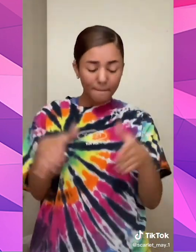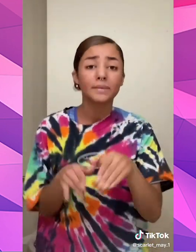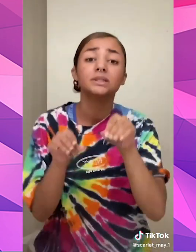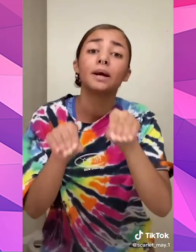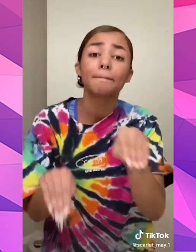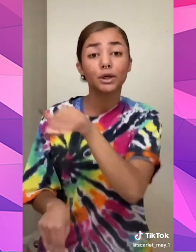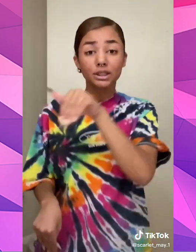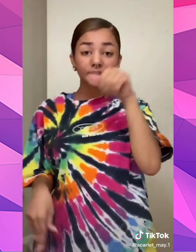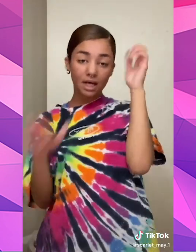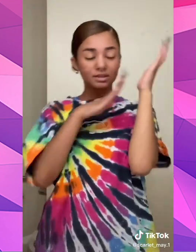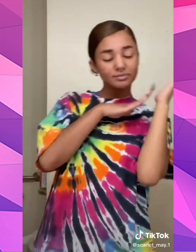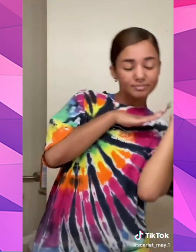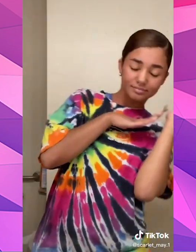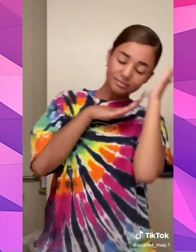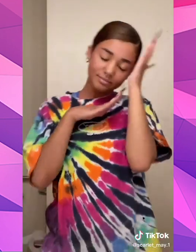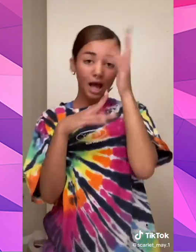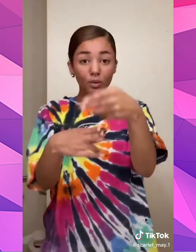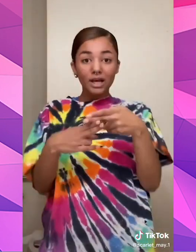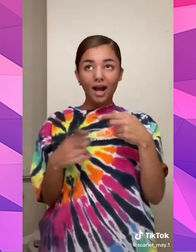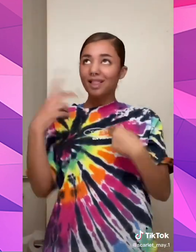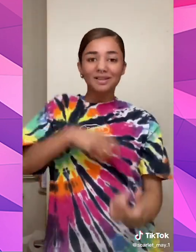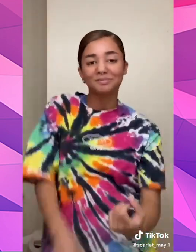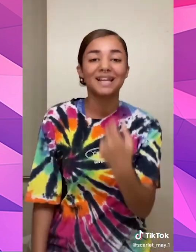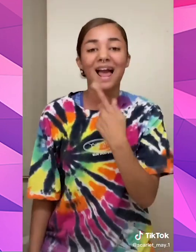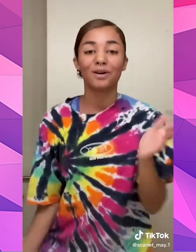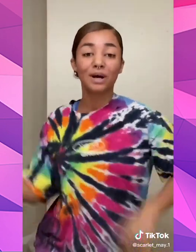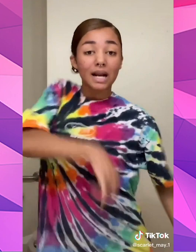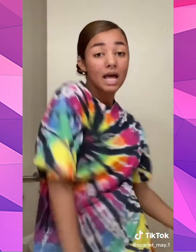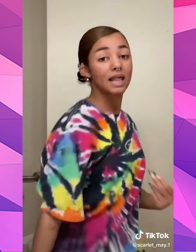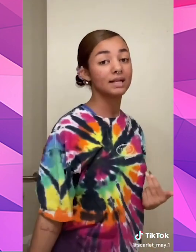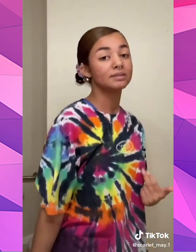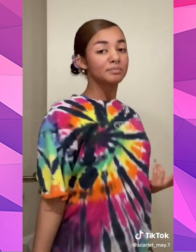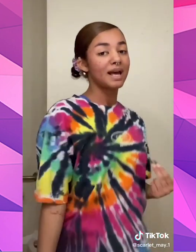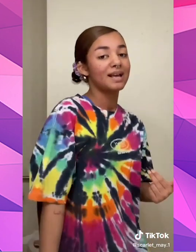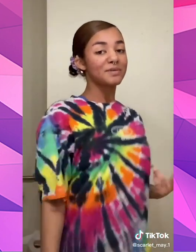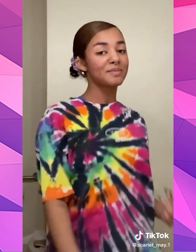that?